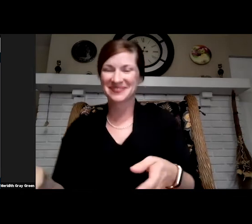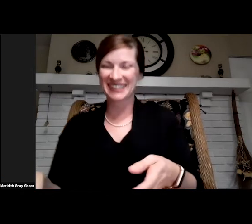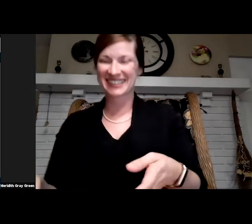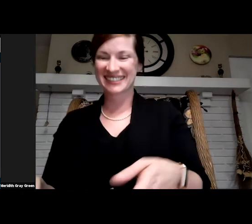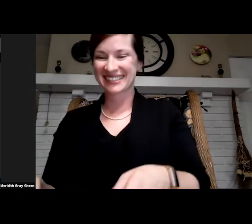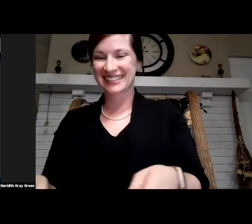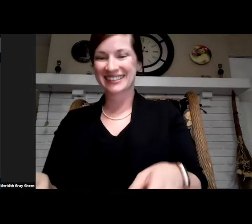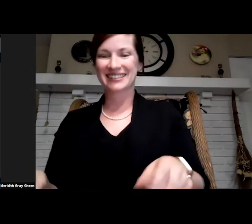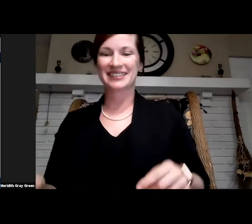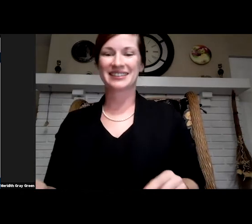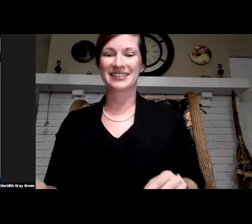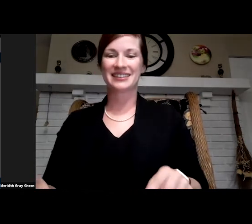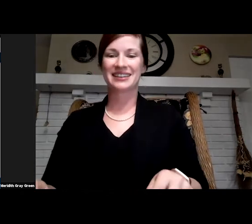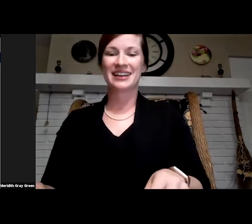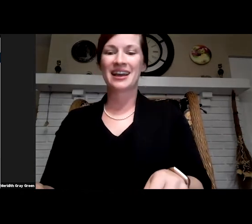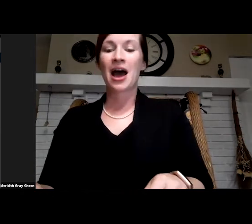Okay, that's cool.